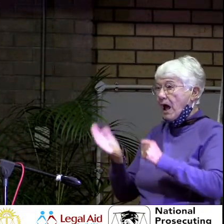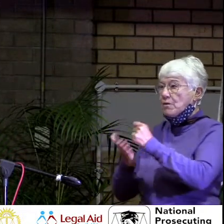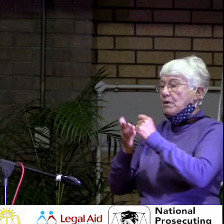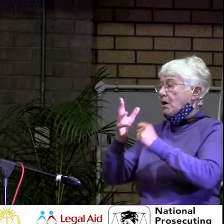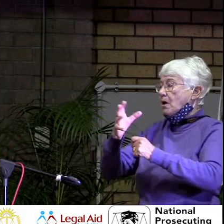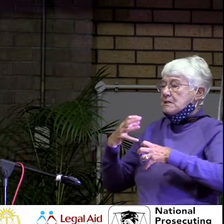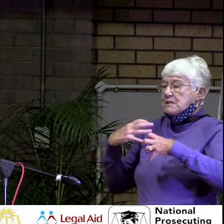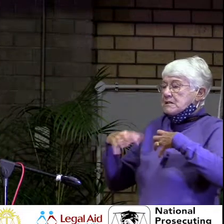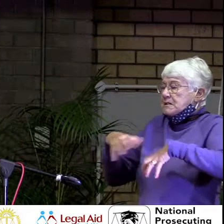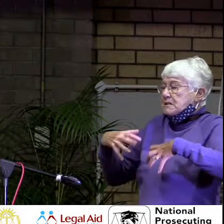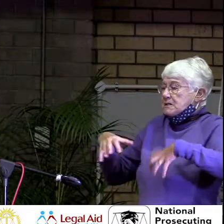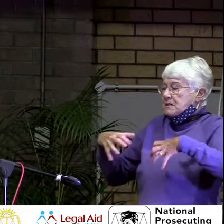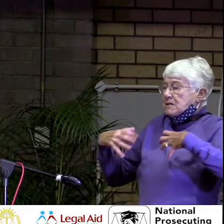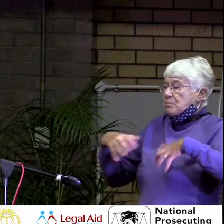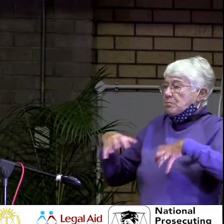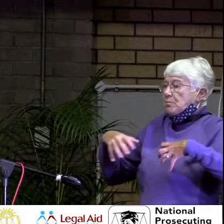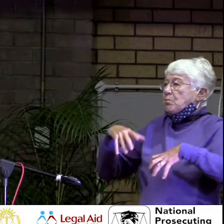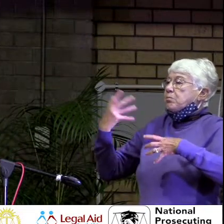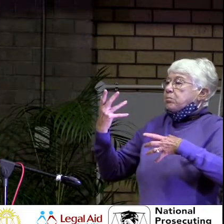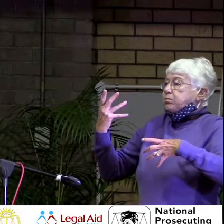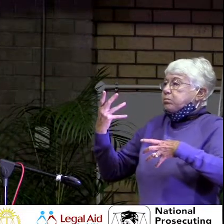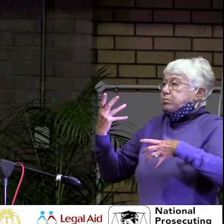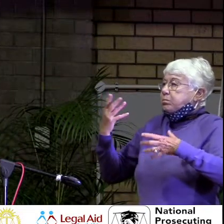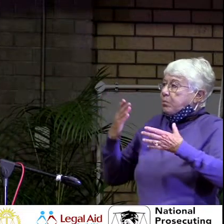GBV cases in Delft